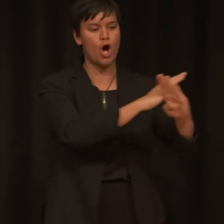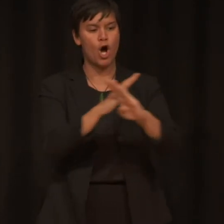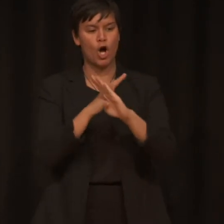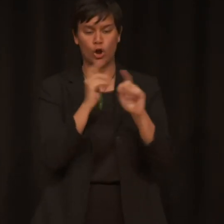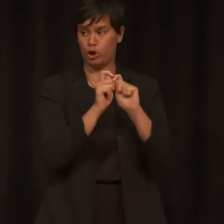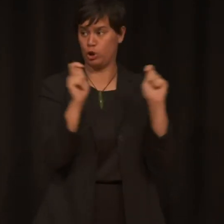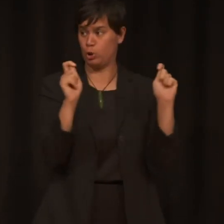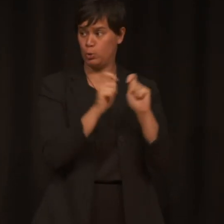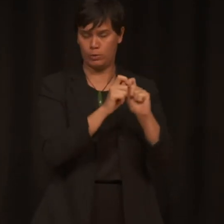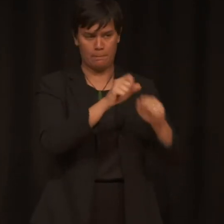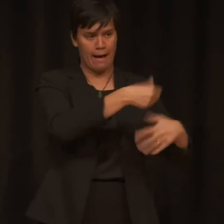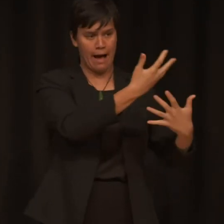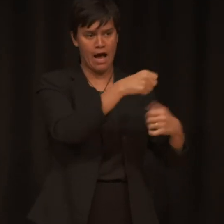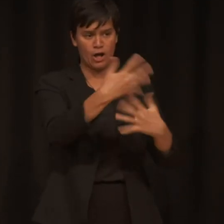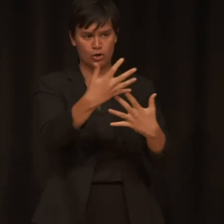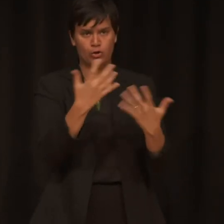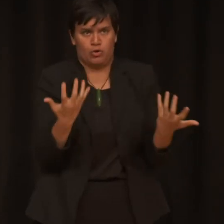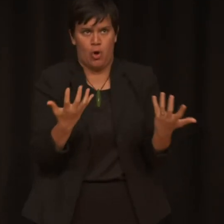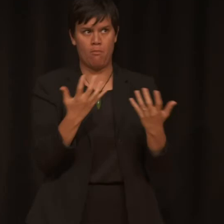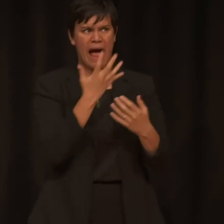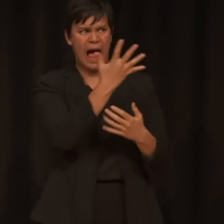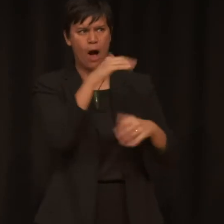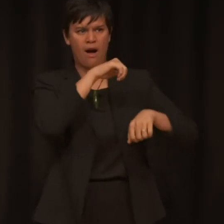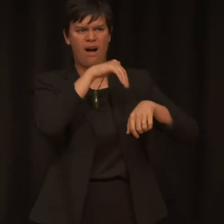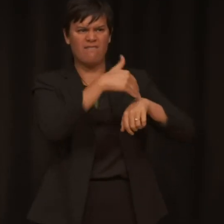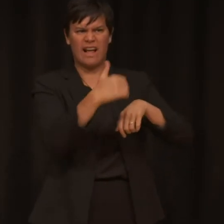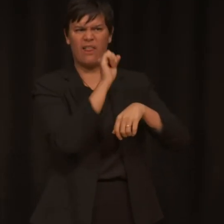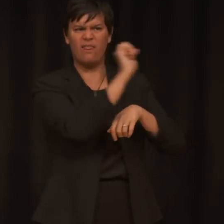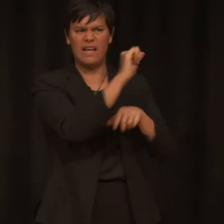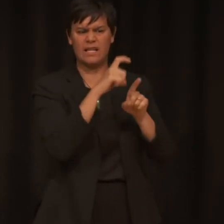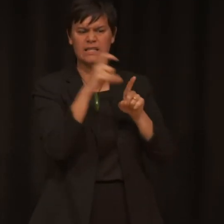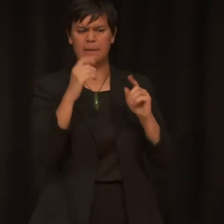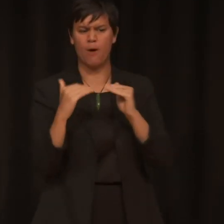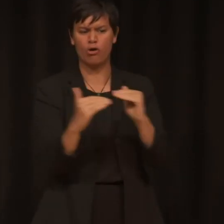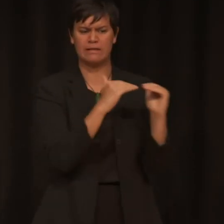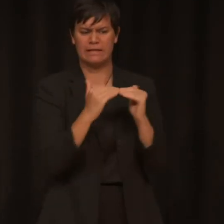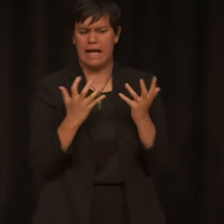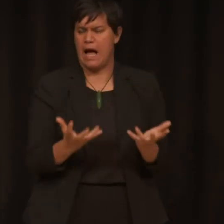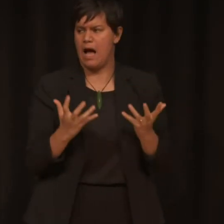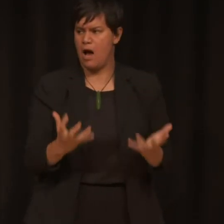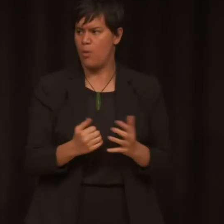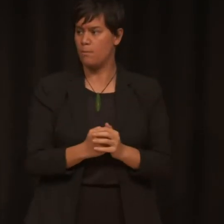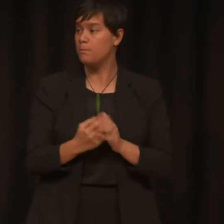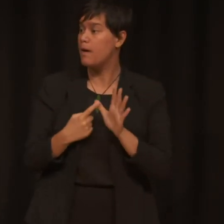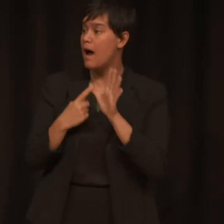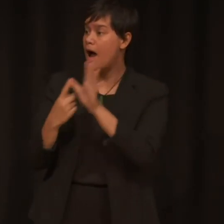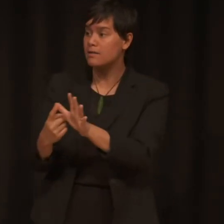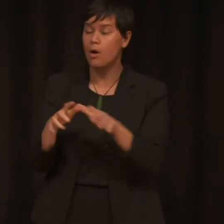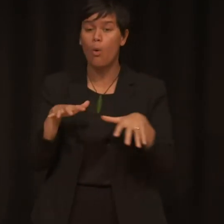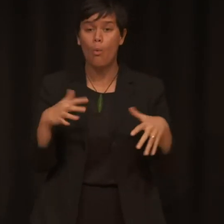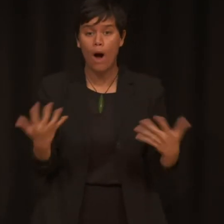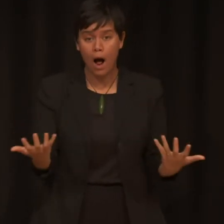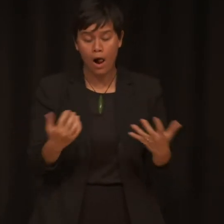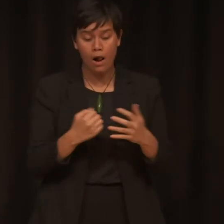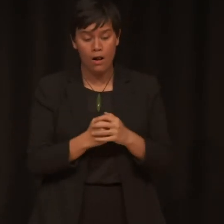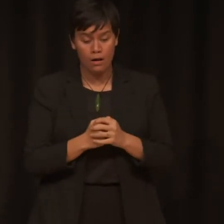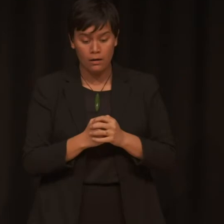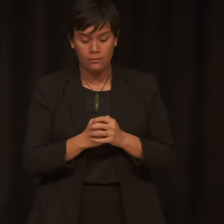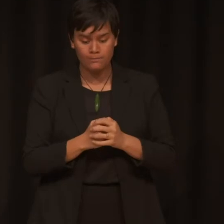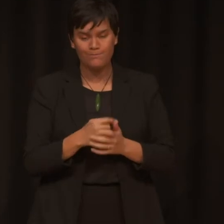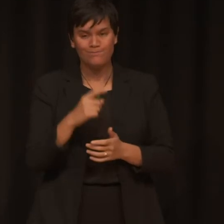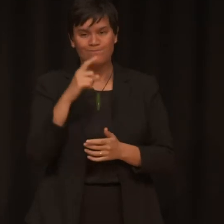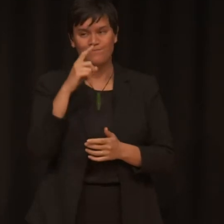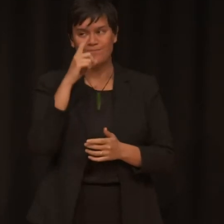long does the blocking news like that do to functioning democracy? Well, of course, you'll see that we are not the only